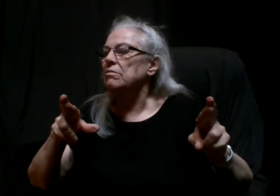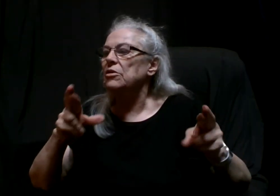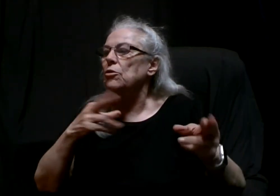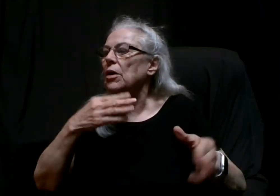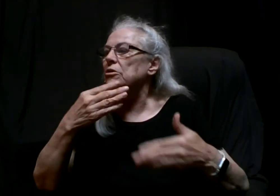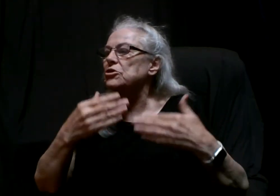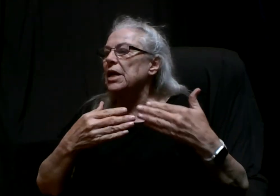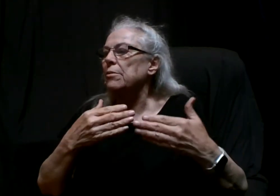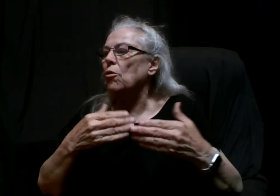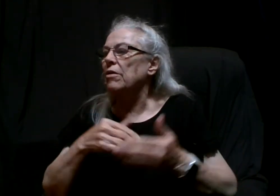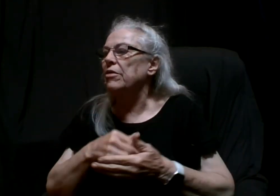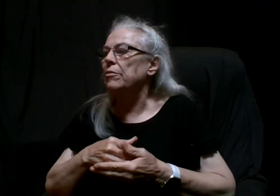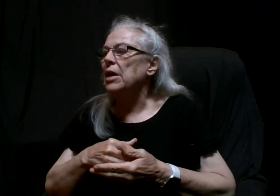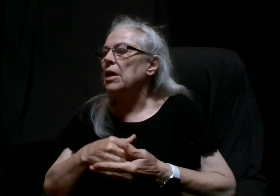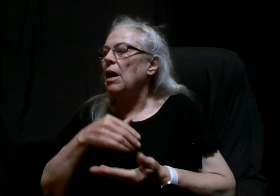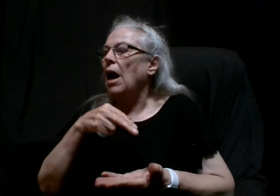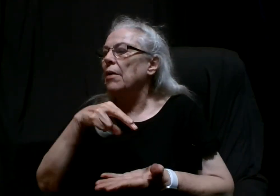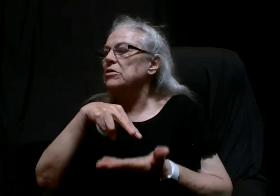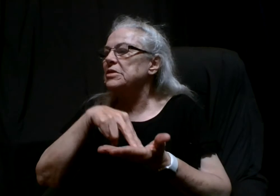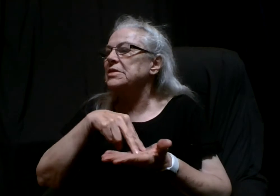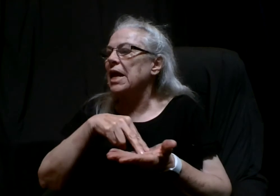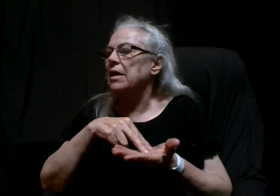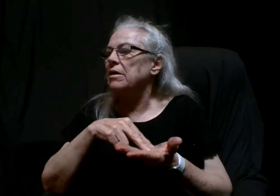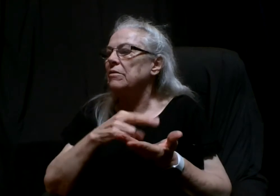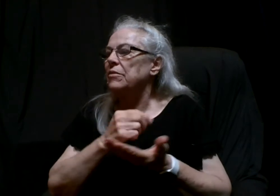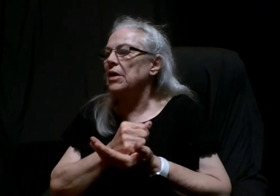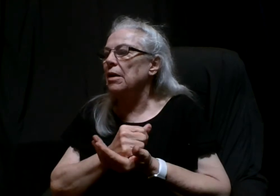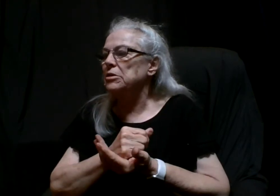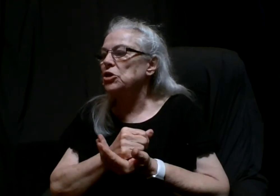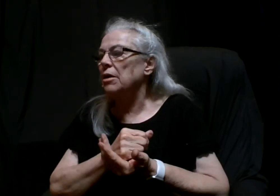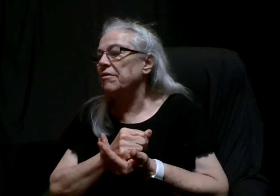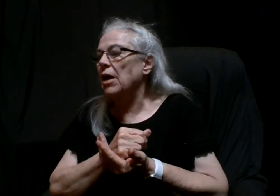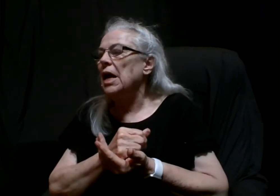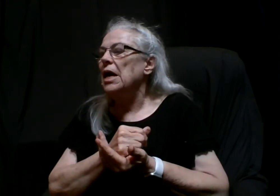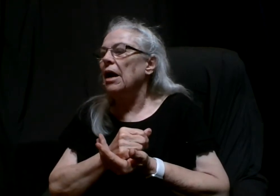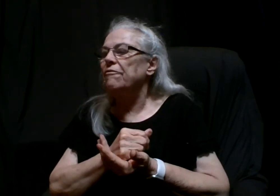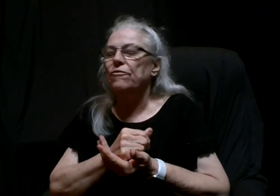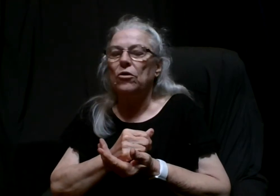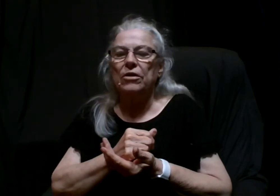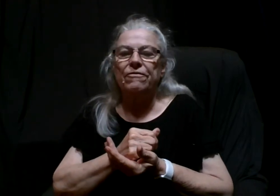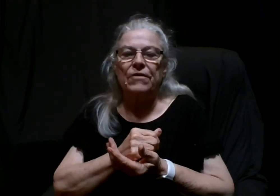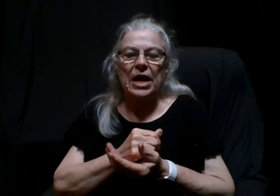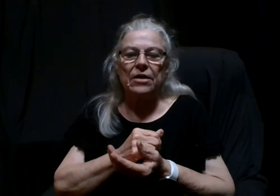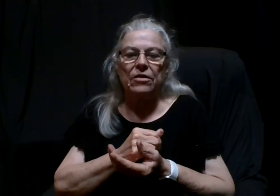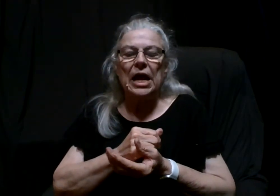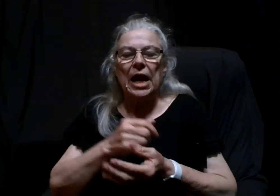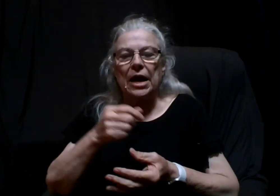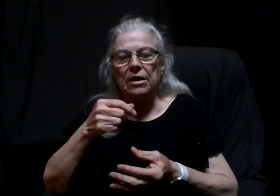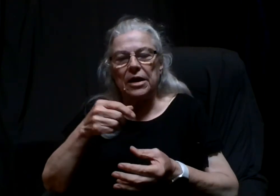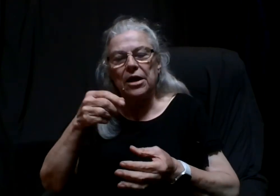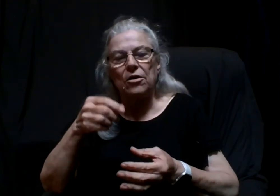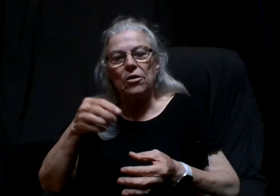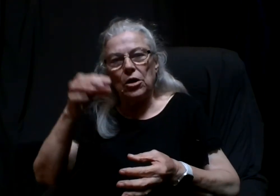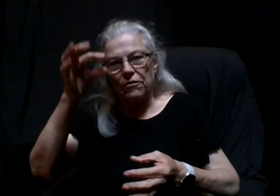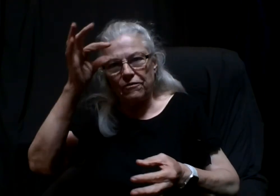you understand more of them. I will stand and saying I'm a child of God, full of faith. And here,